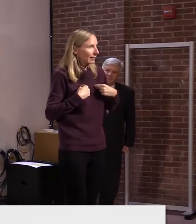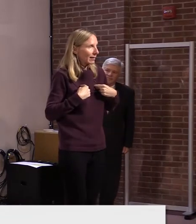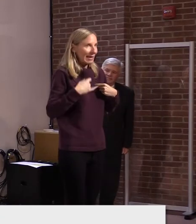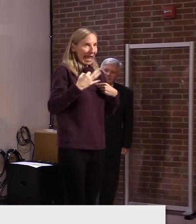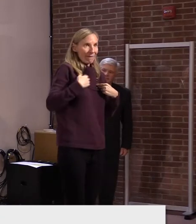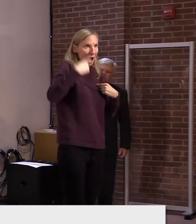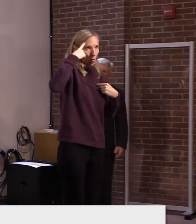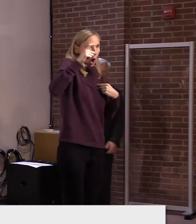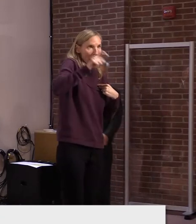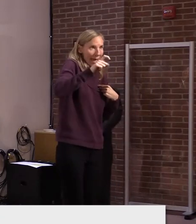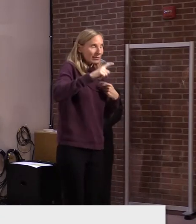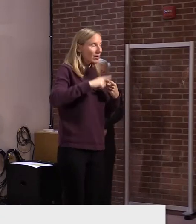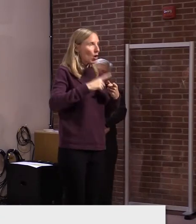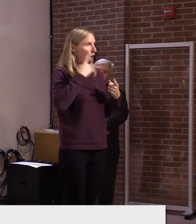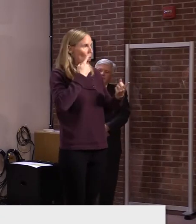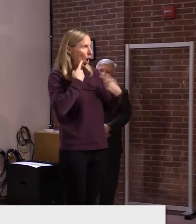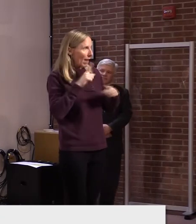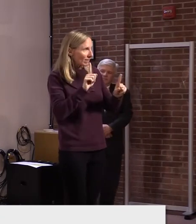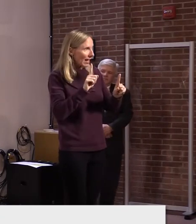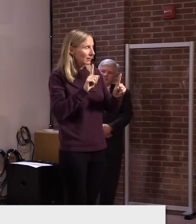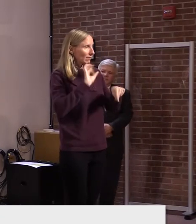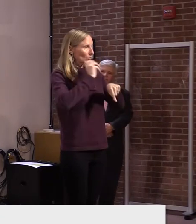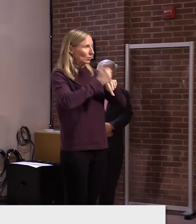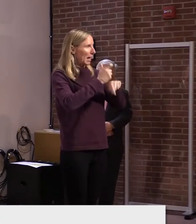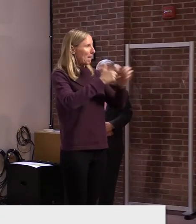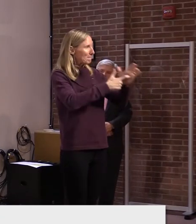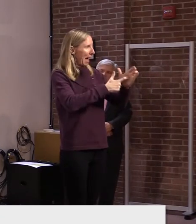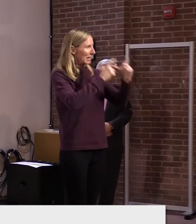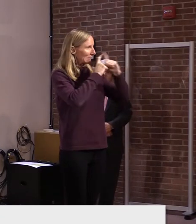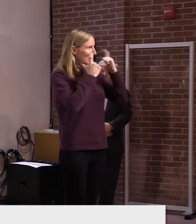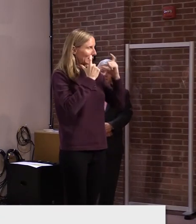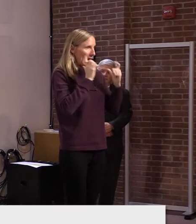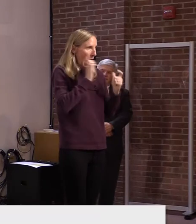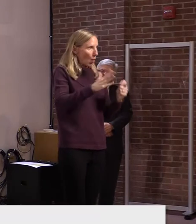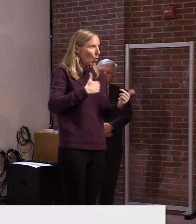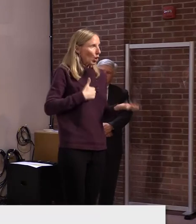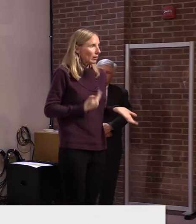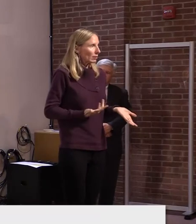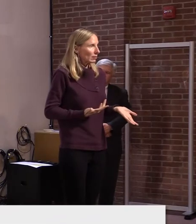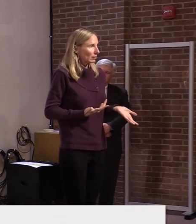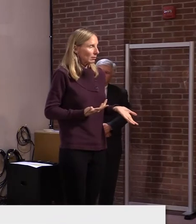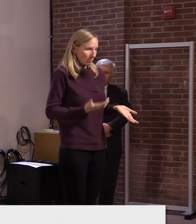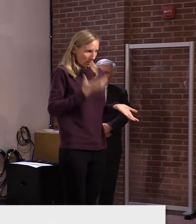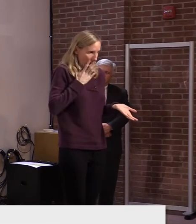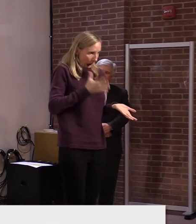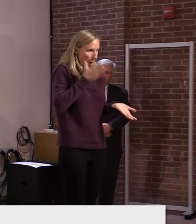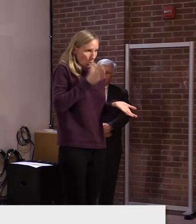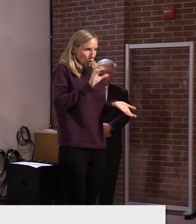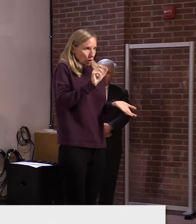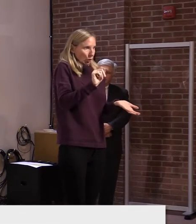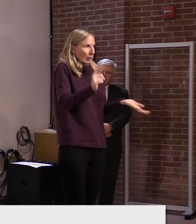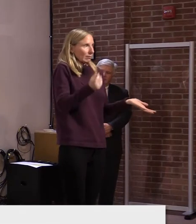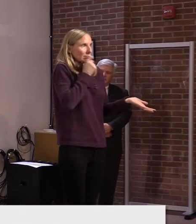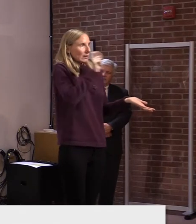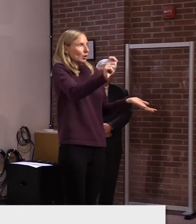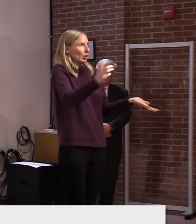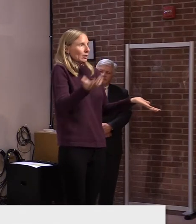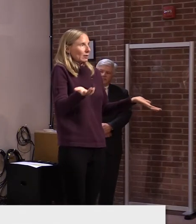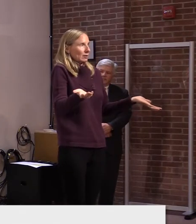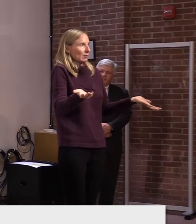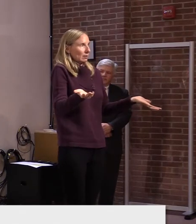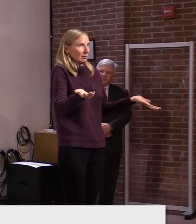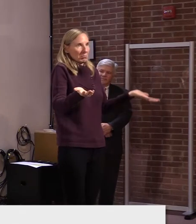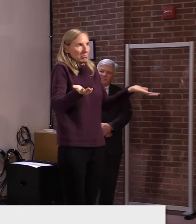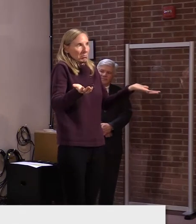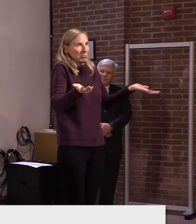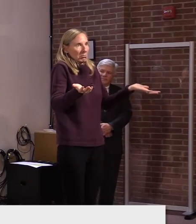effective to have a mass mandate at this point in time, we'd open that toolbox, the state of emergency